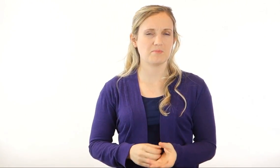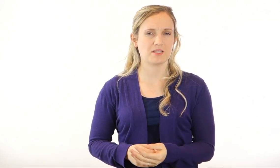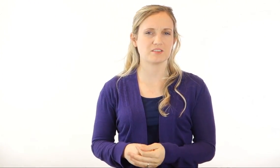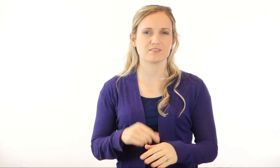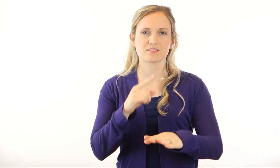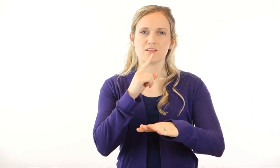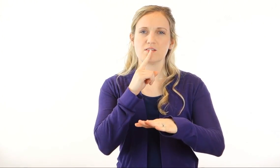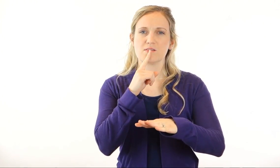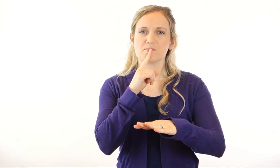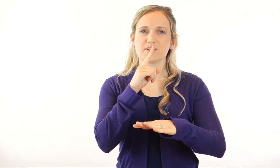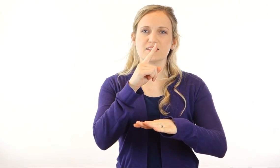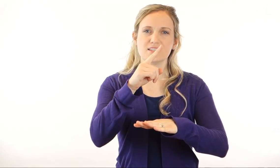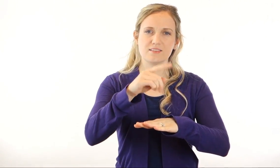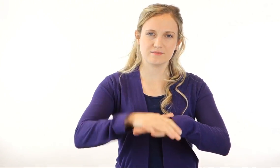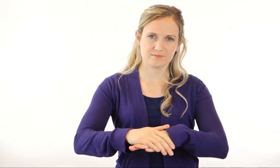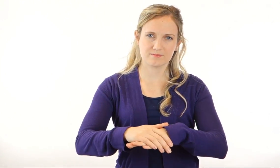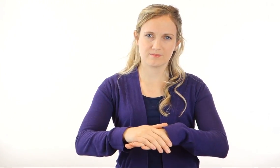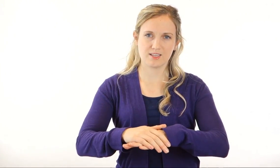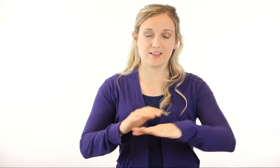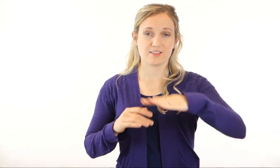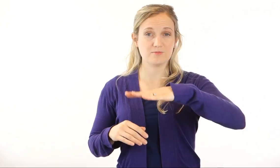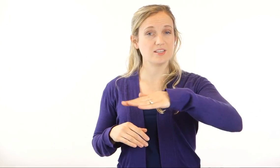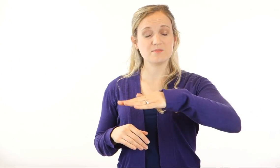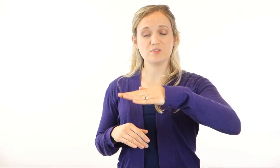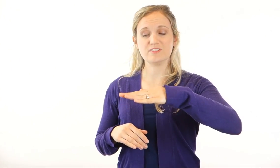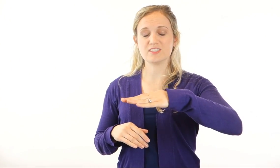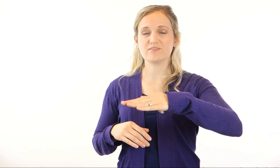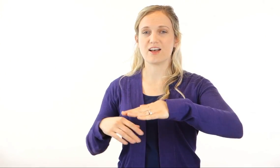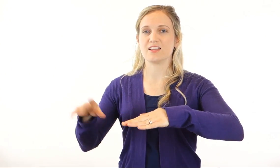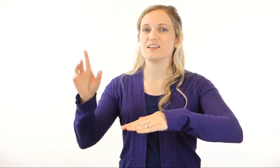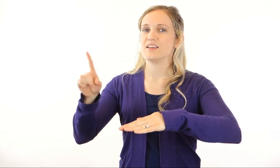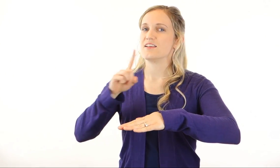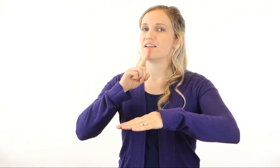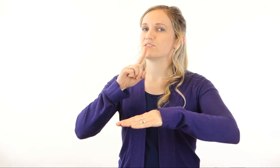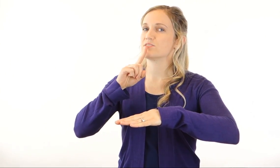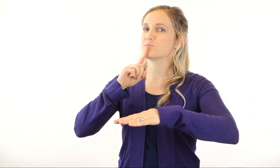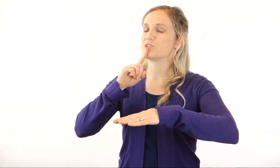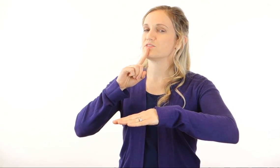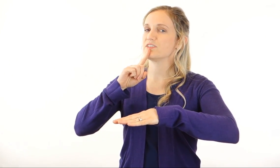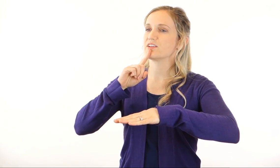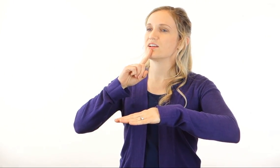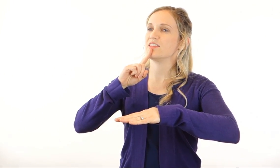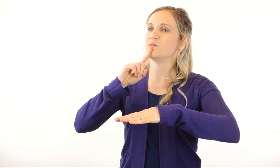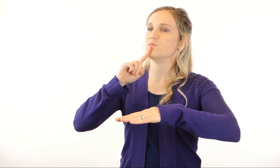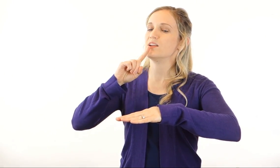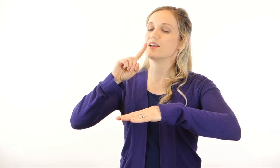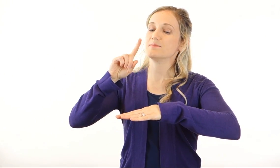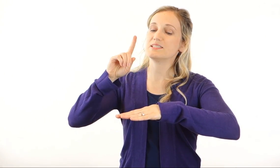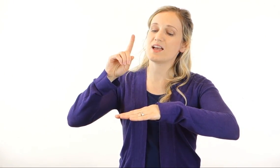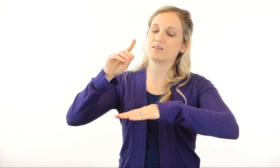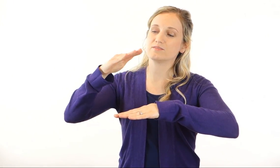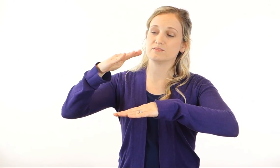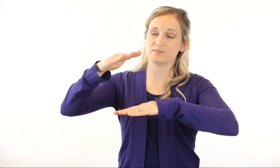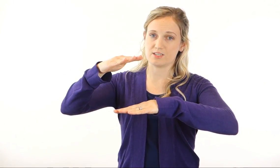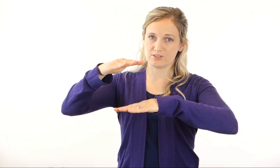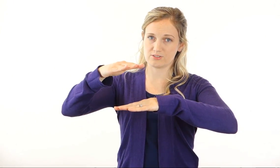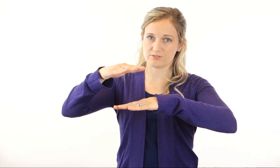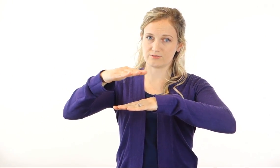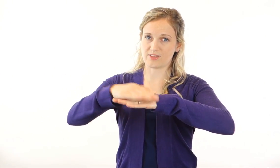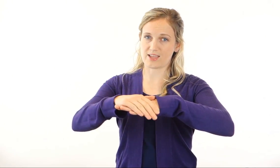of makes sense. Blessing. This one doesn't move, it's just flat. And this one's a pointer finger. And then when it comes down, it turns into a flat